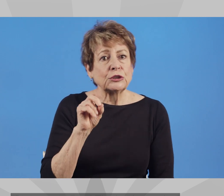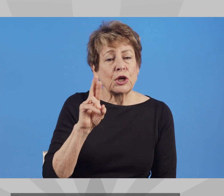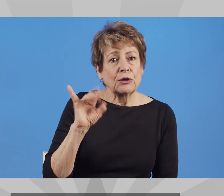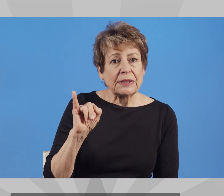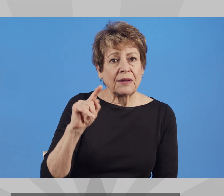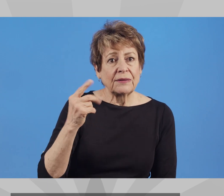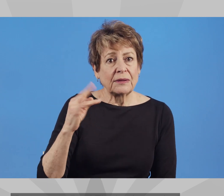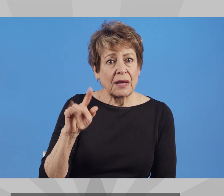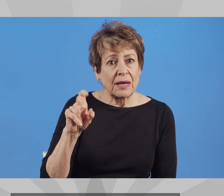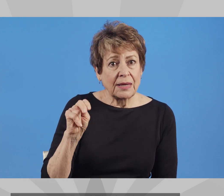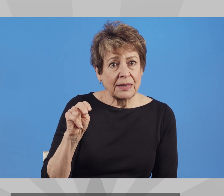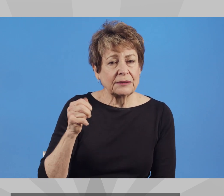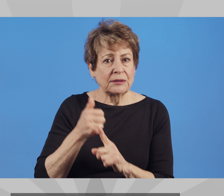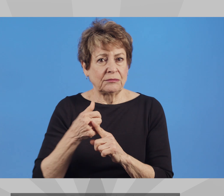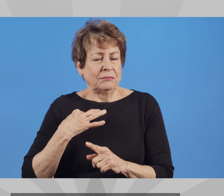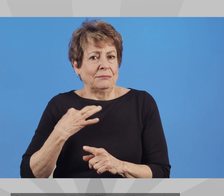Statement.